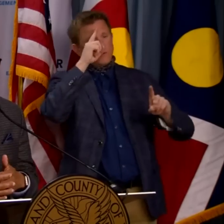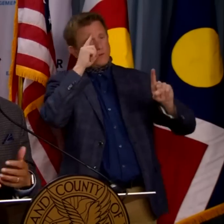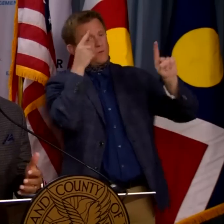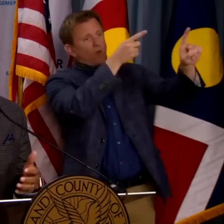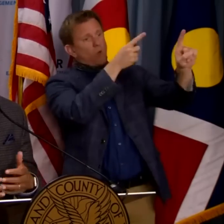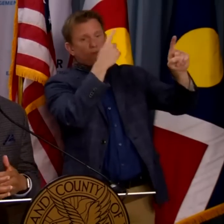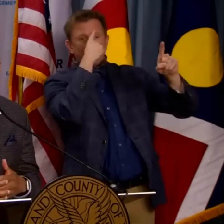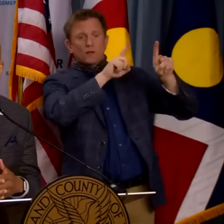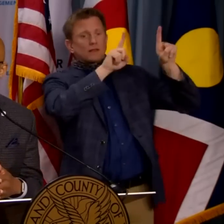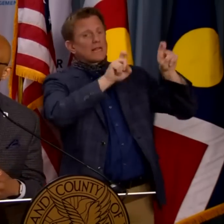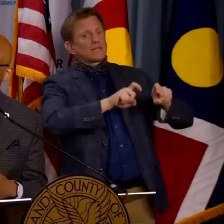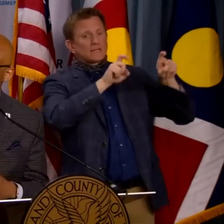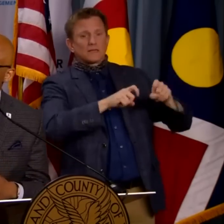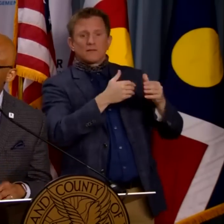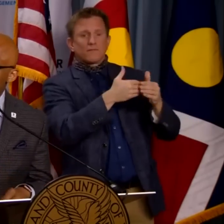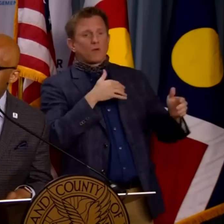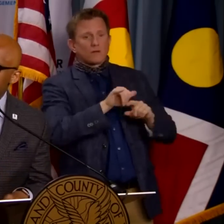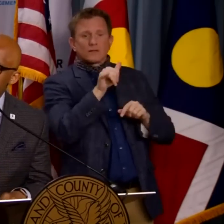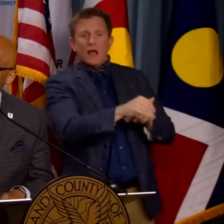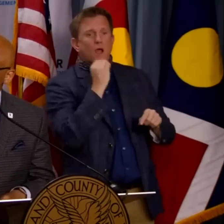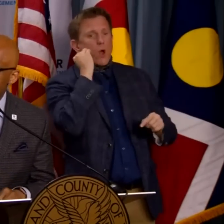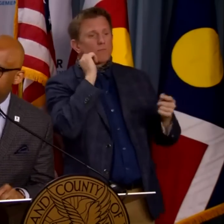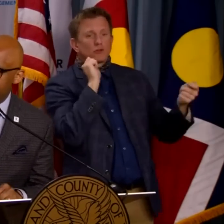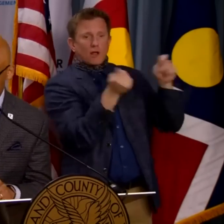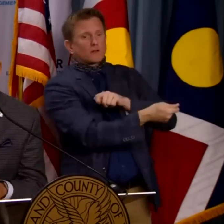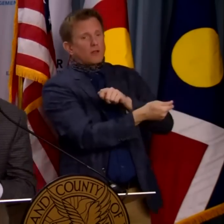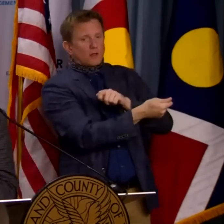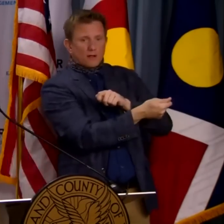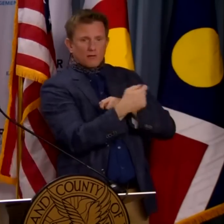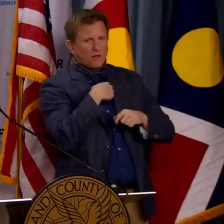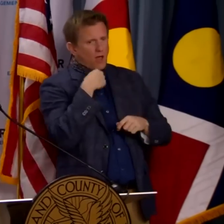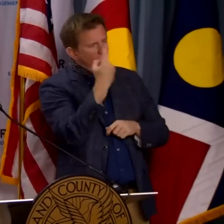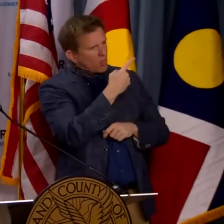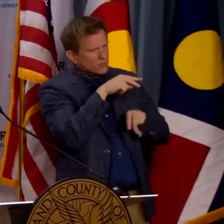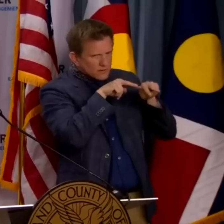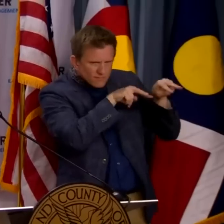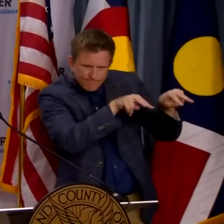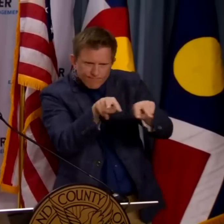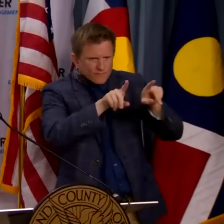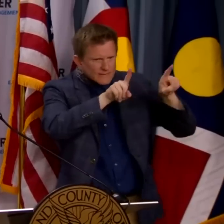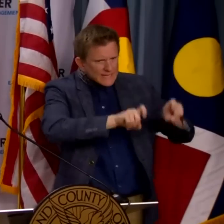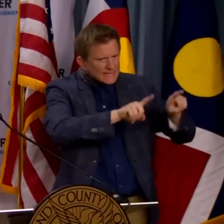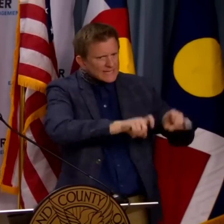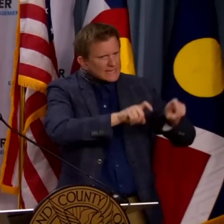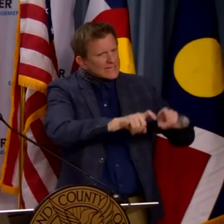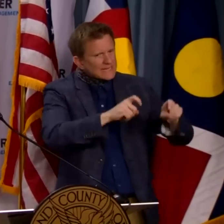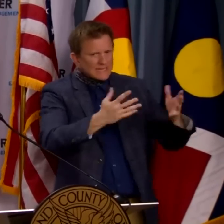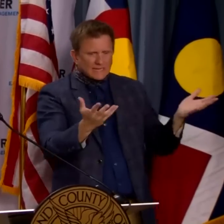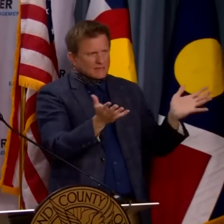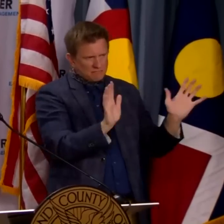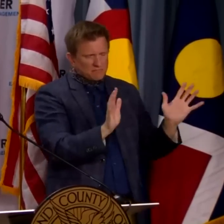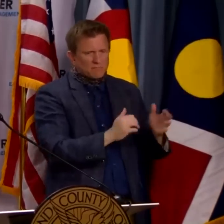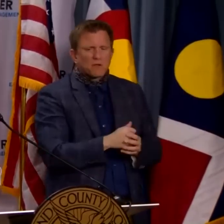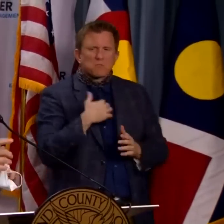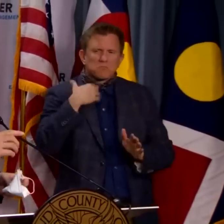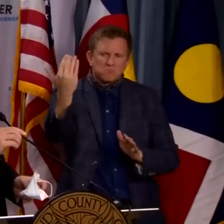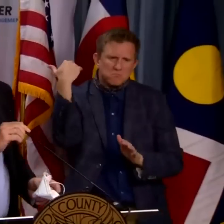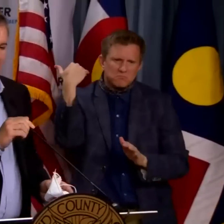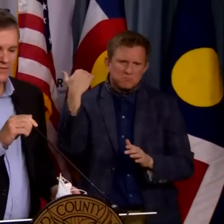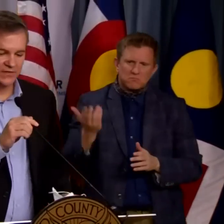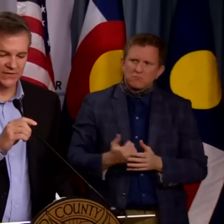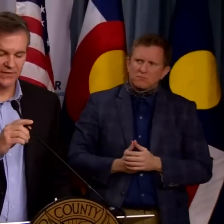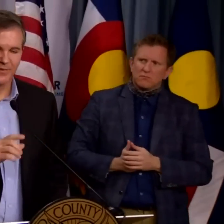very important aspect, I'm sure, of every order in terms of loosening regulations or restrictions, I should say, around the nation.